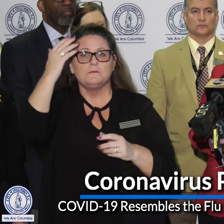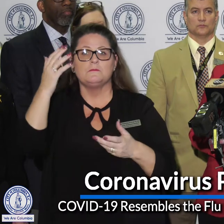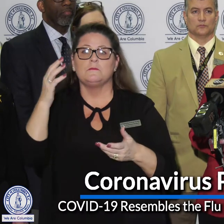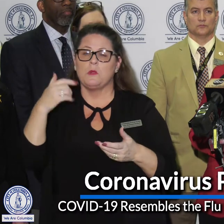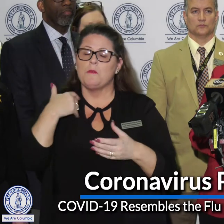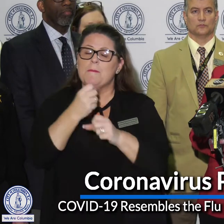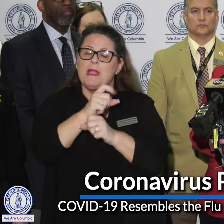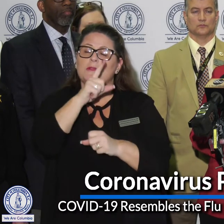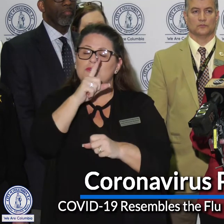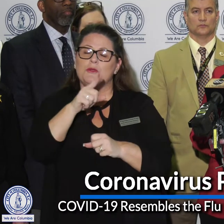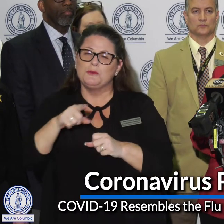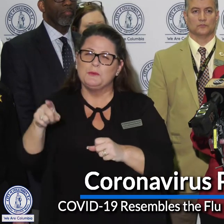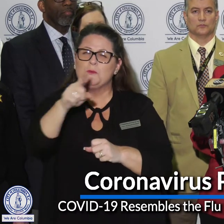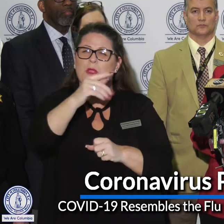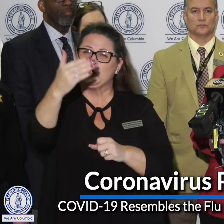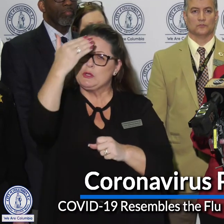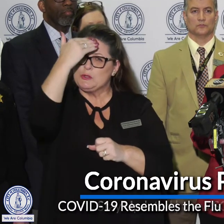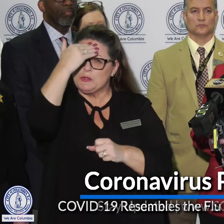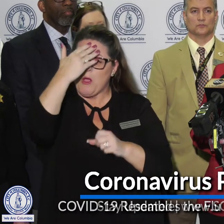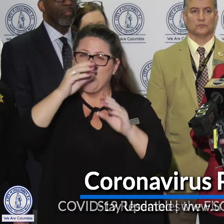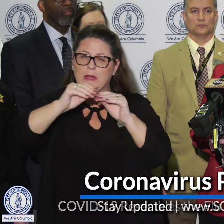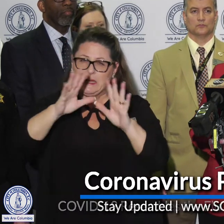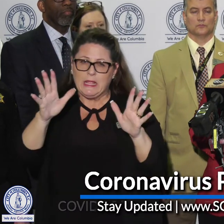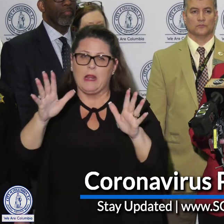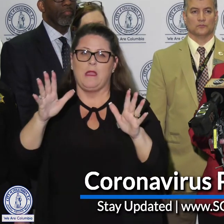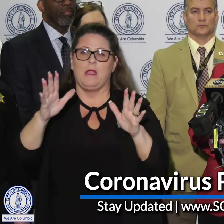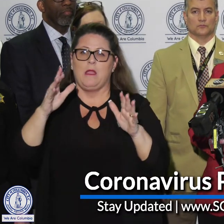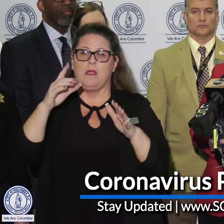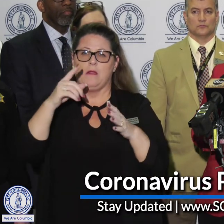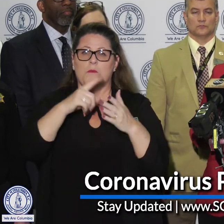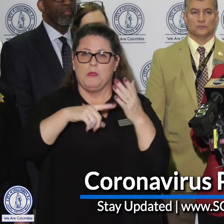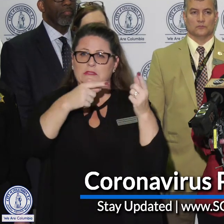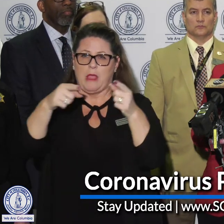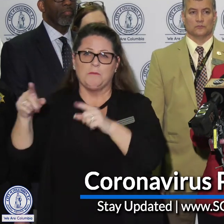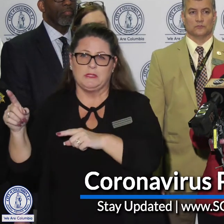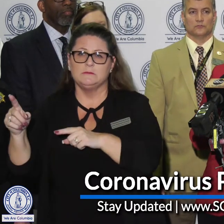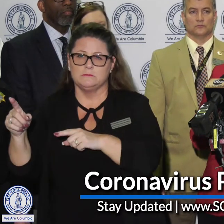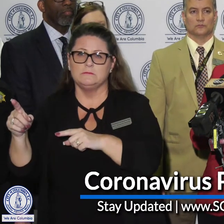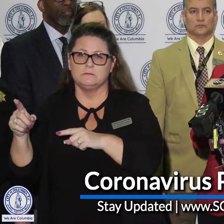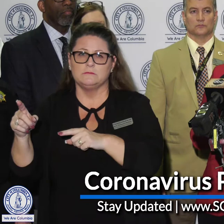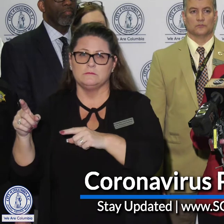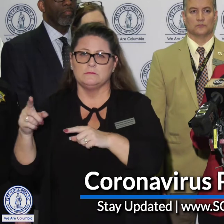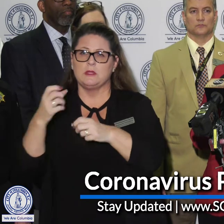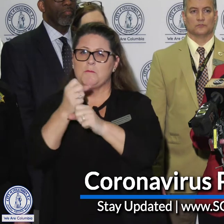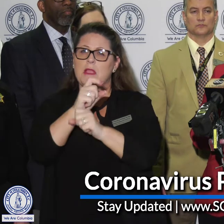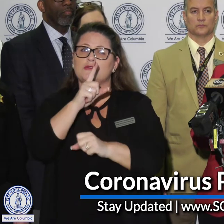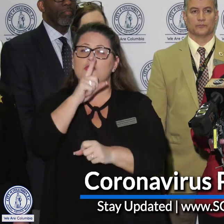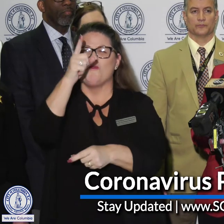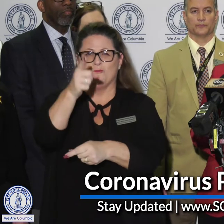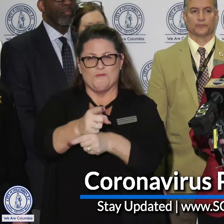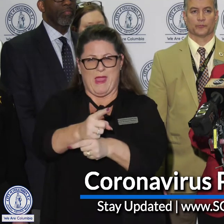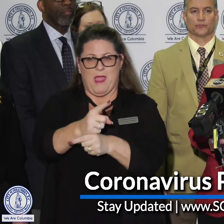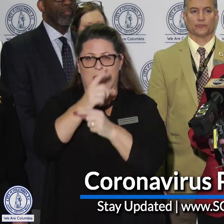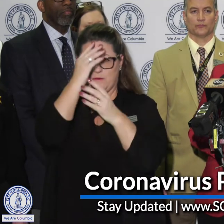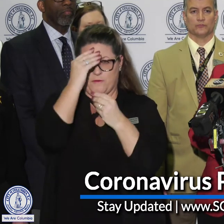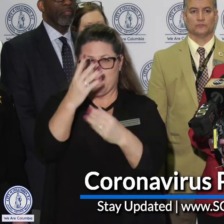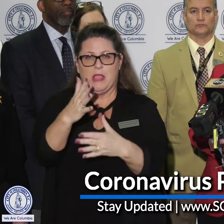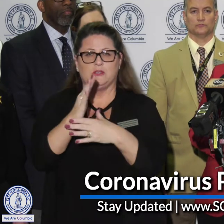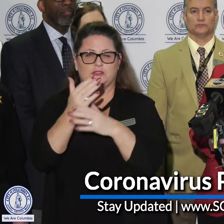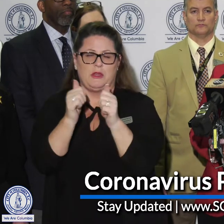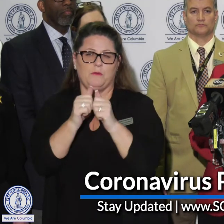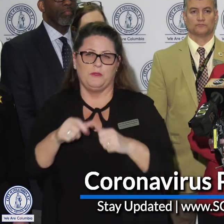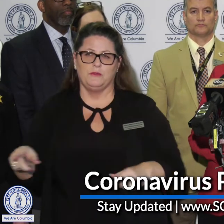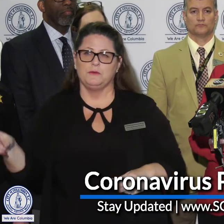the message, and we thank all of you for being here today to put out the accurate information, as Mayor Benjamin and Chairman